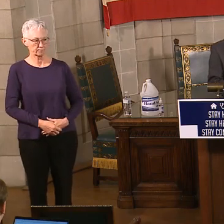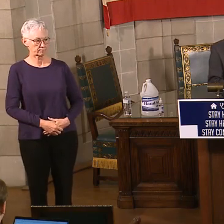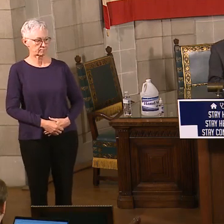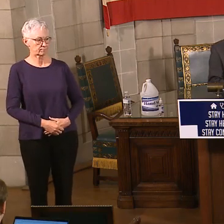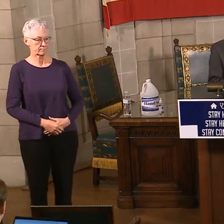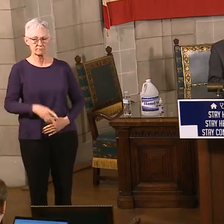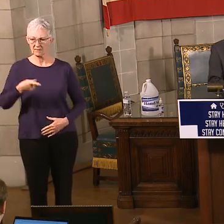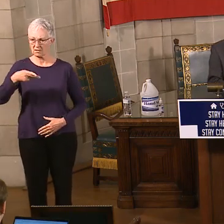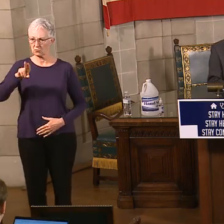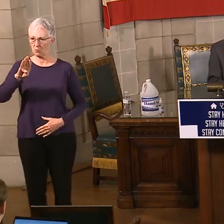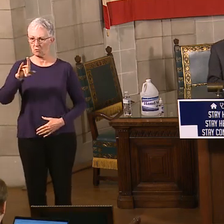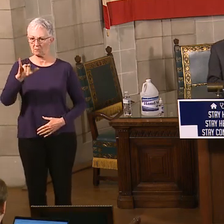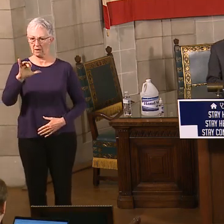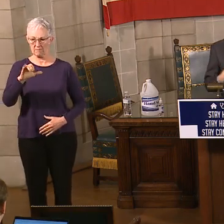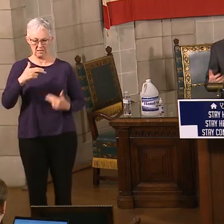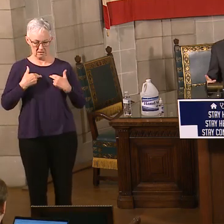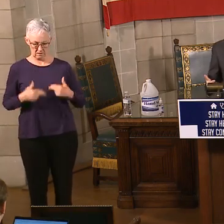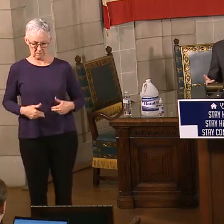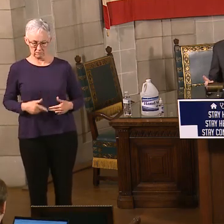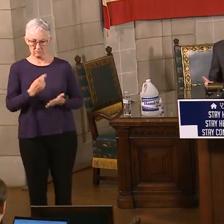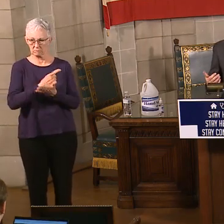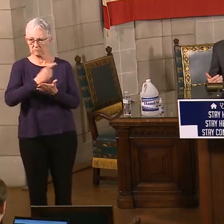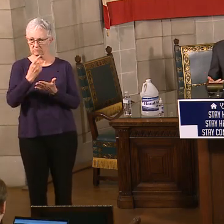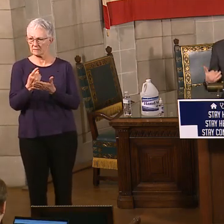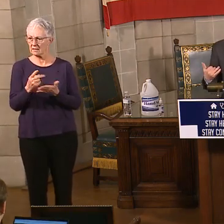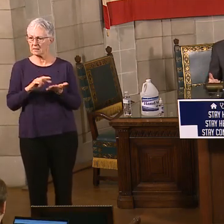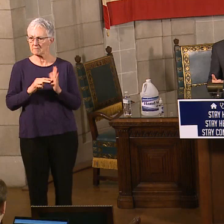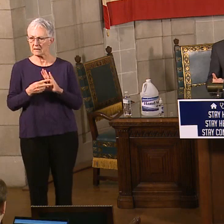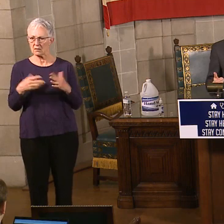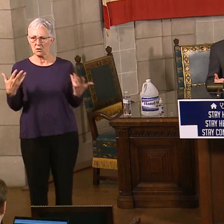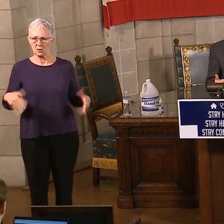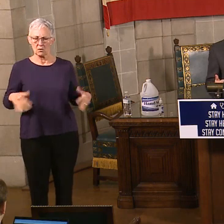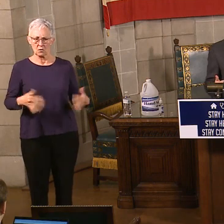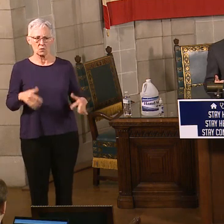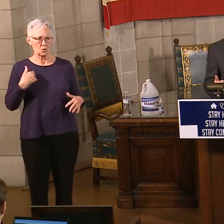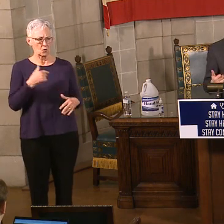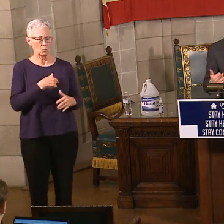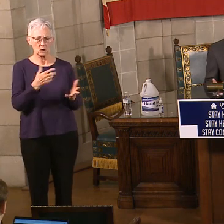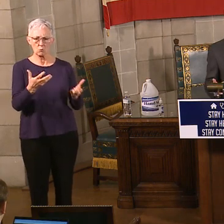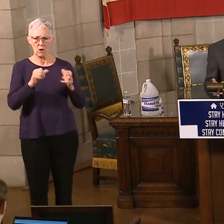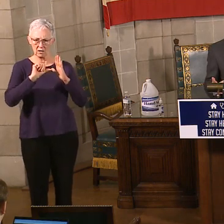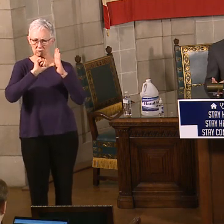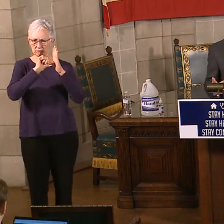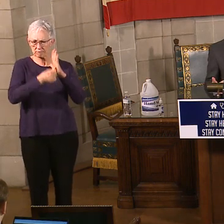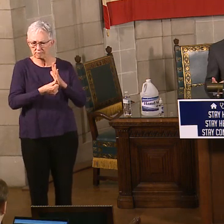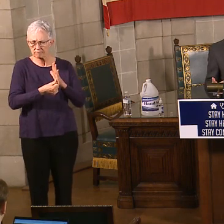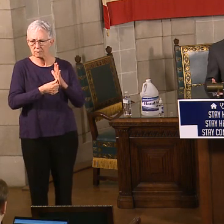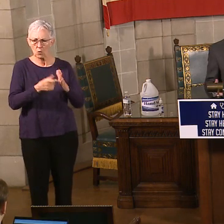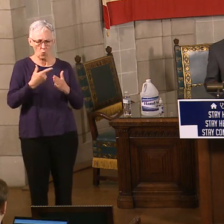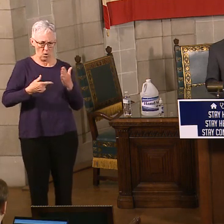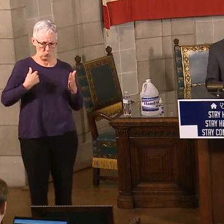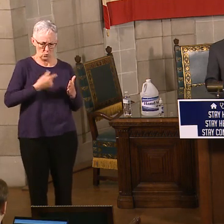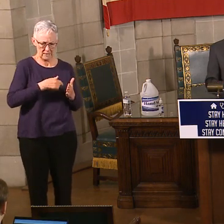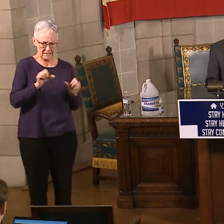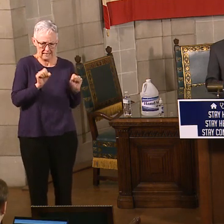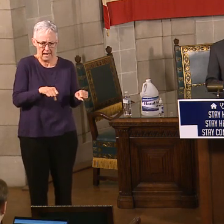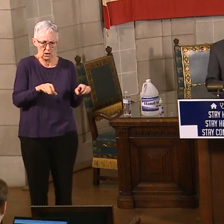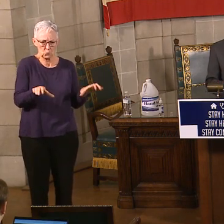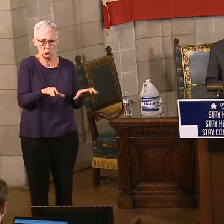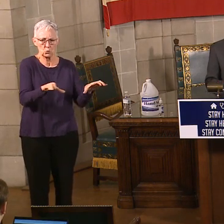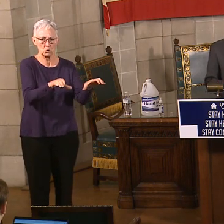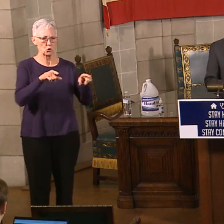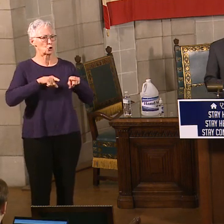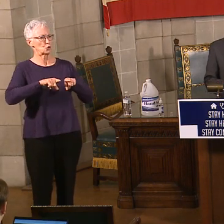So, Public Health Week is another great time to emphasize all the other things that can be going on when we have these types of